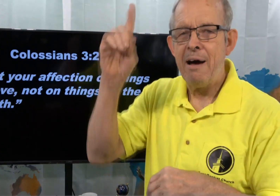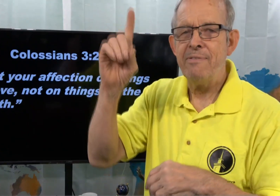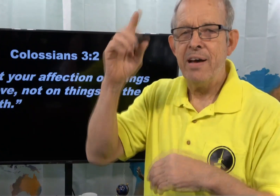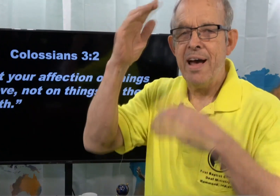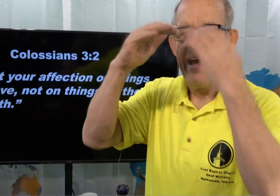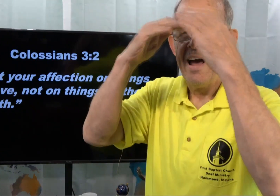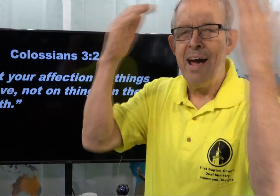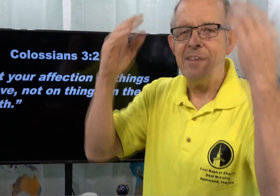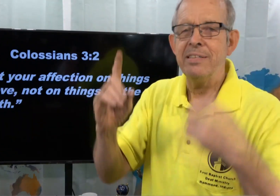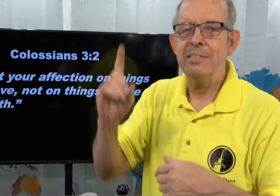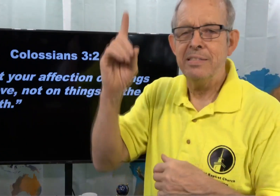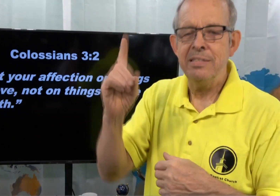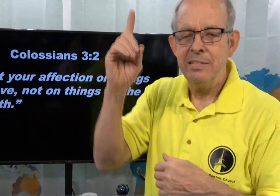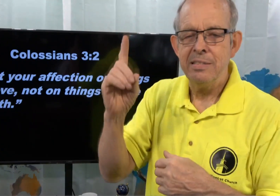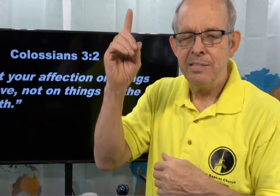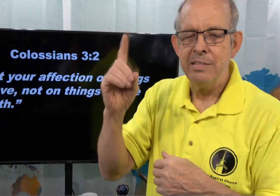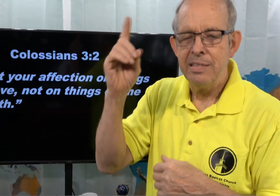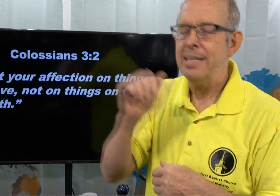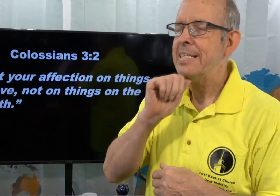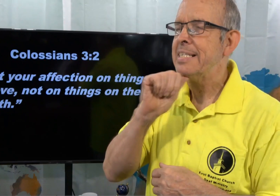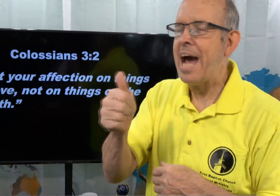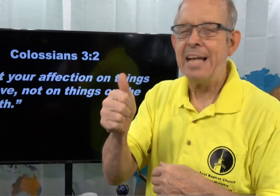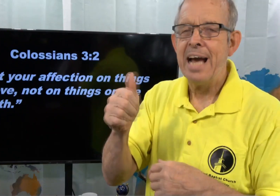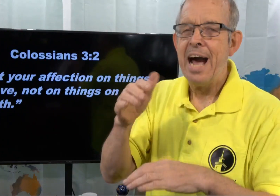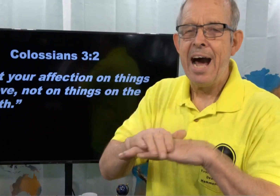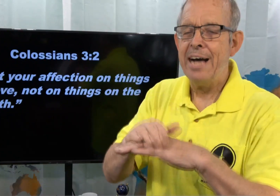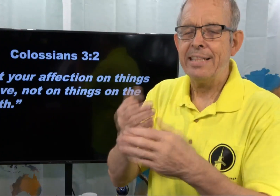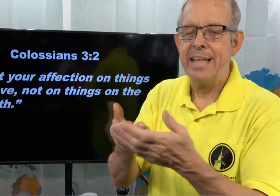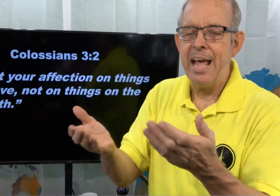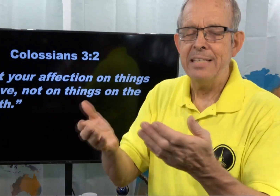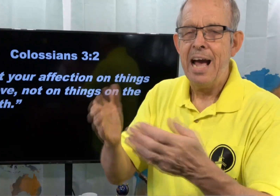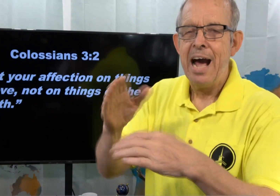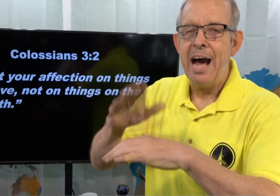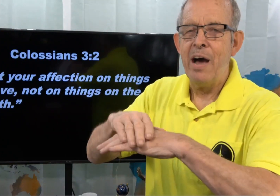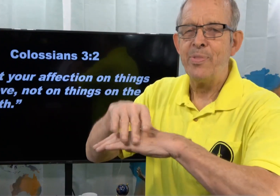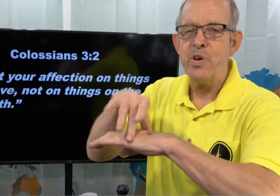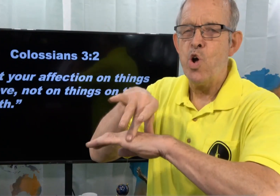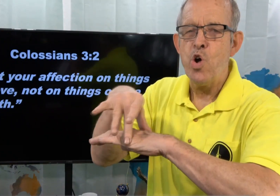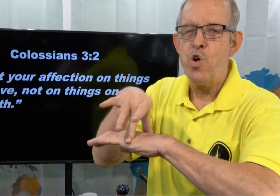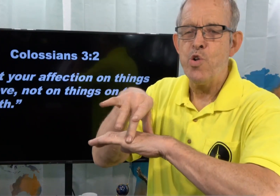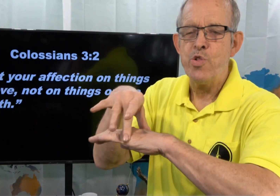above. Heaven, not a thing of the earth,